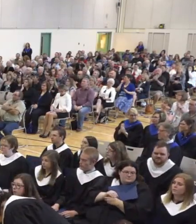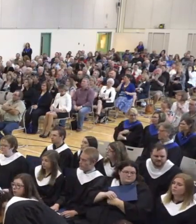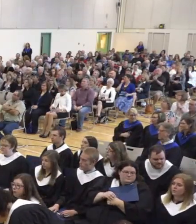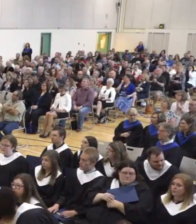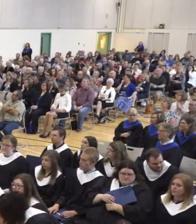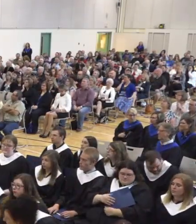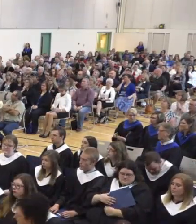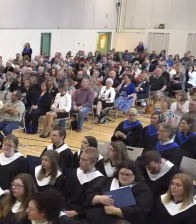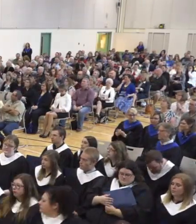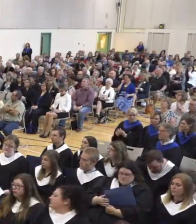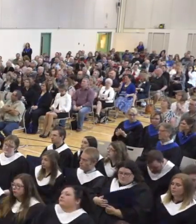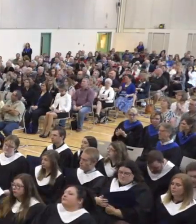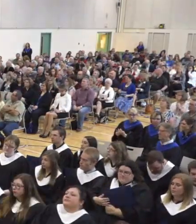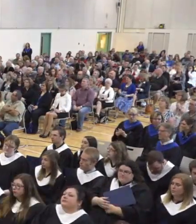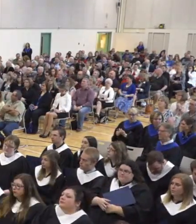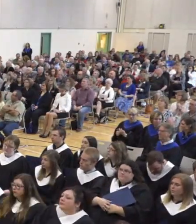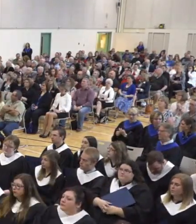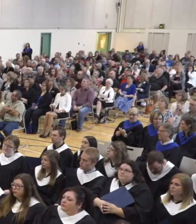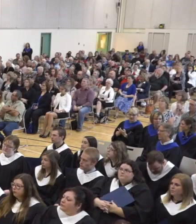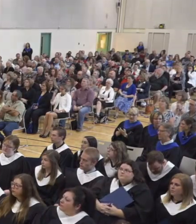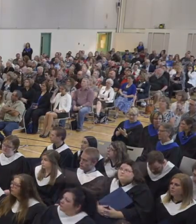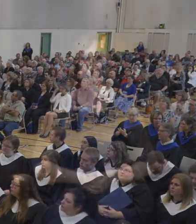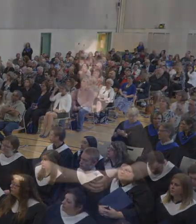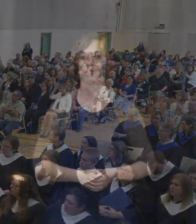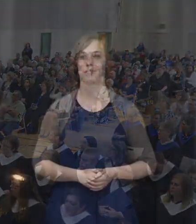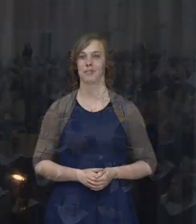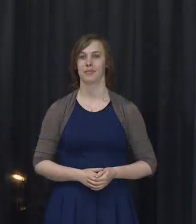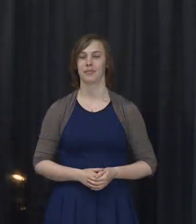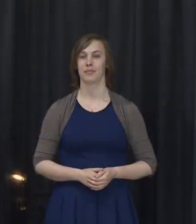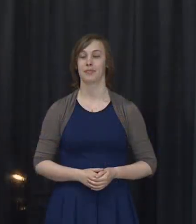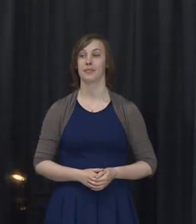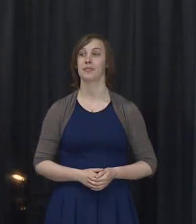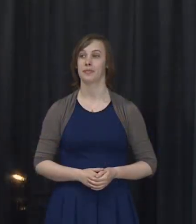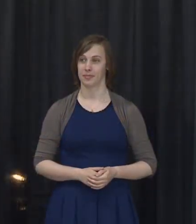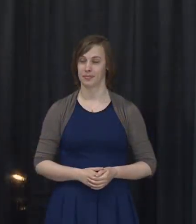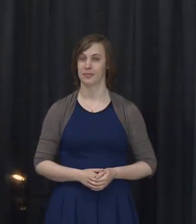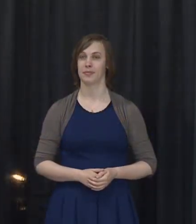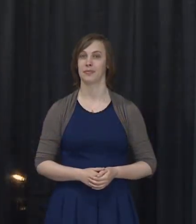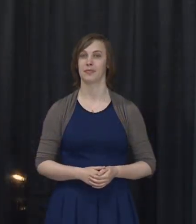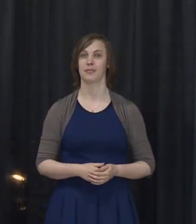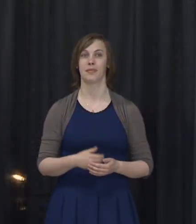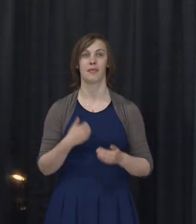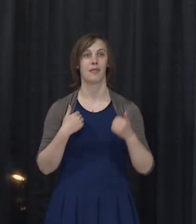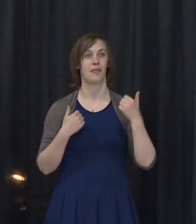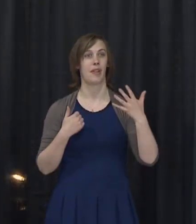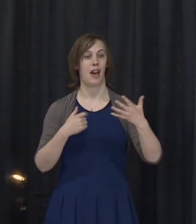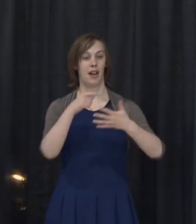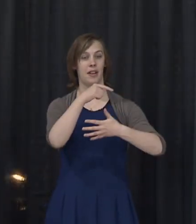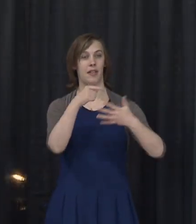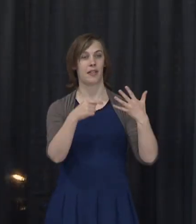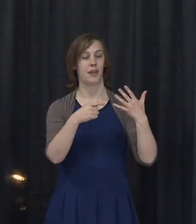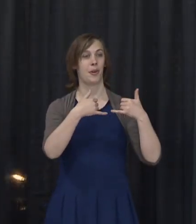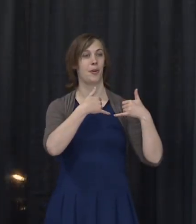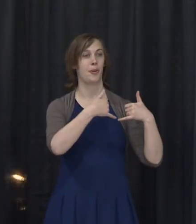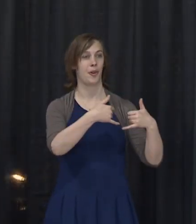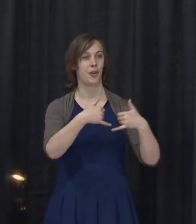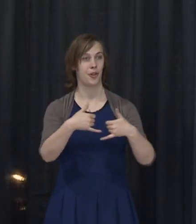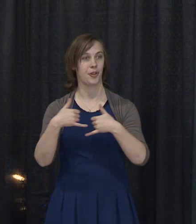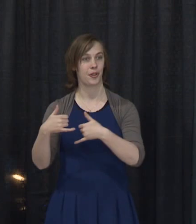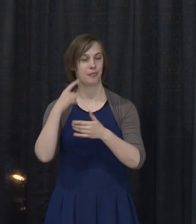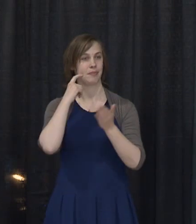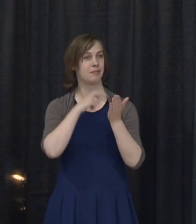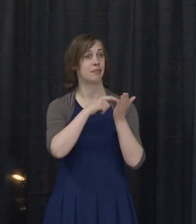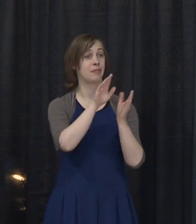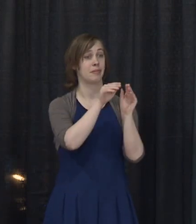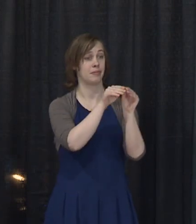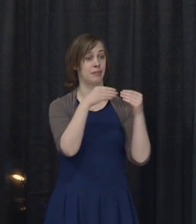Well done. Now it's my pleasure to announce several of our 5 major award winners whose names appear in our